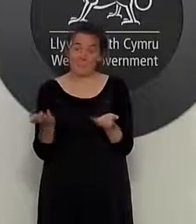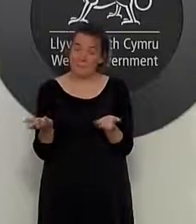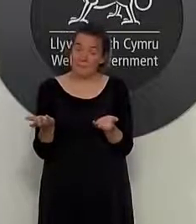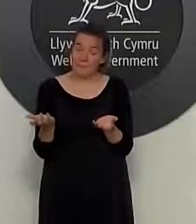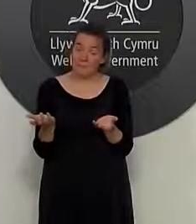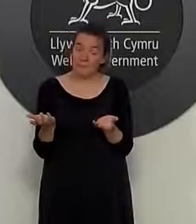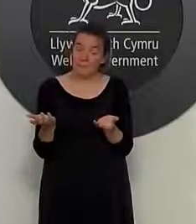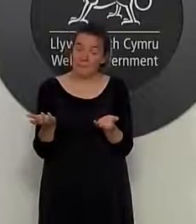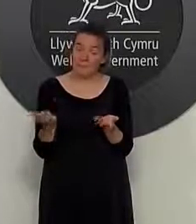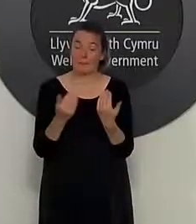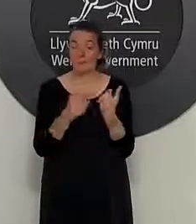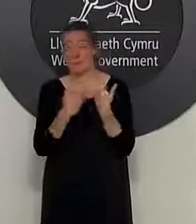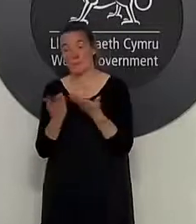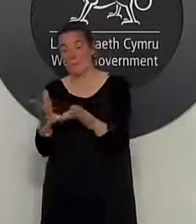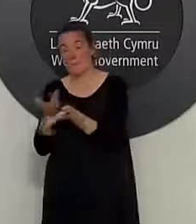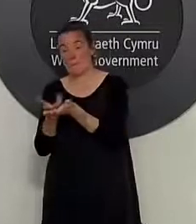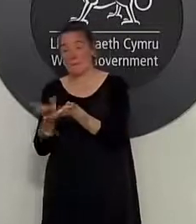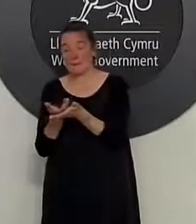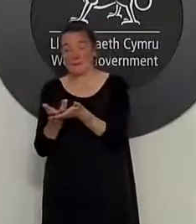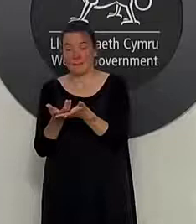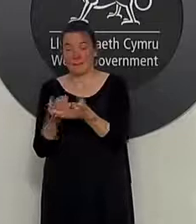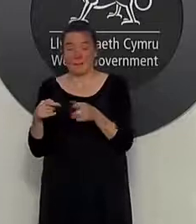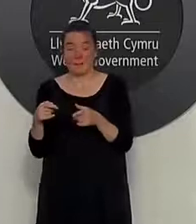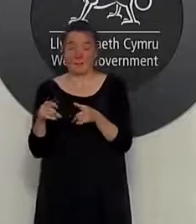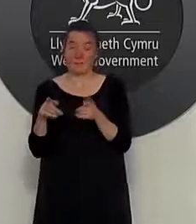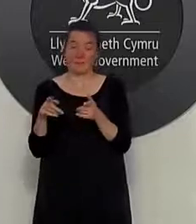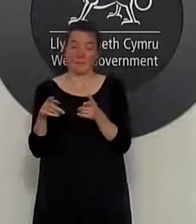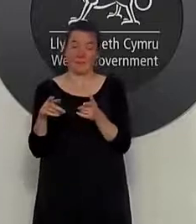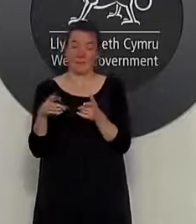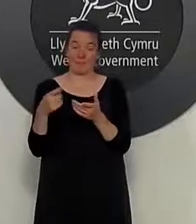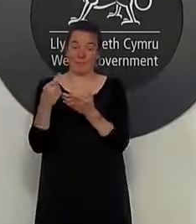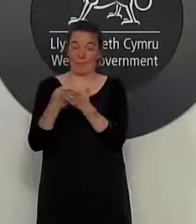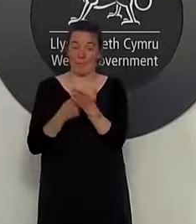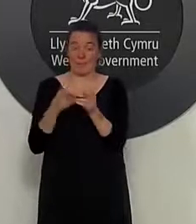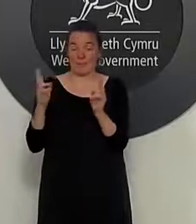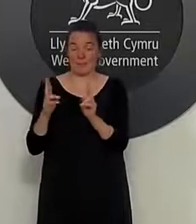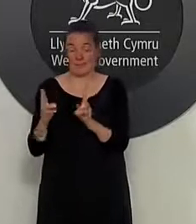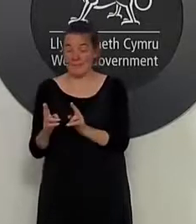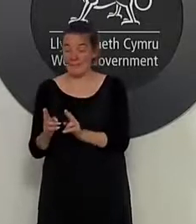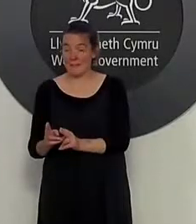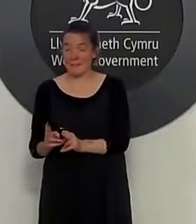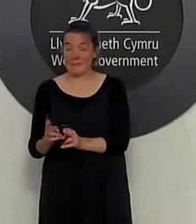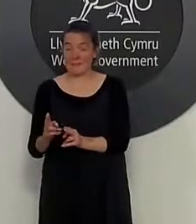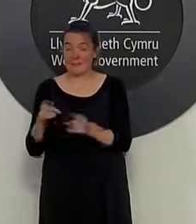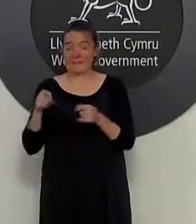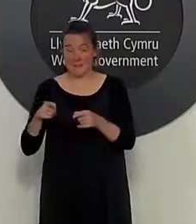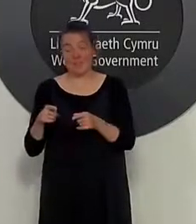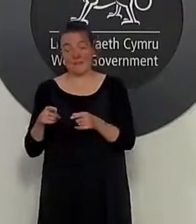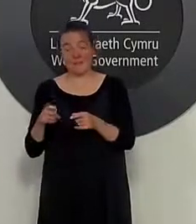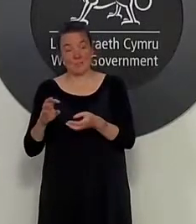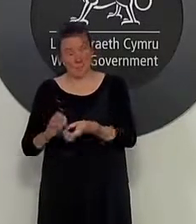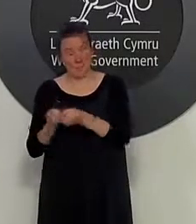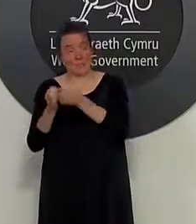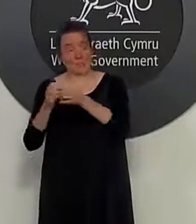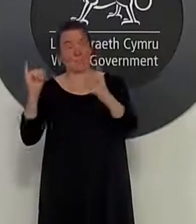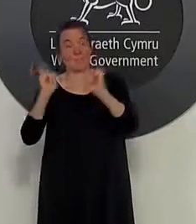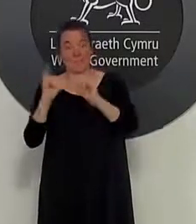It's leaving things to the market and deregulating housing that has produced the crisis. And so